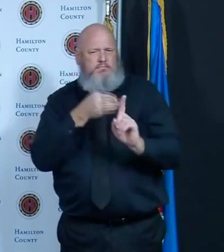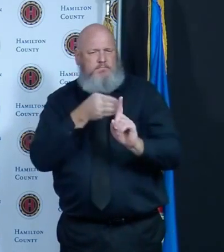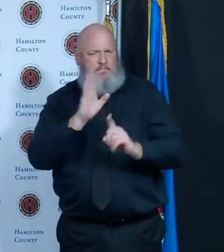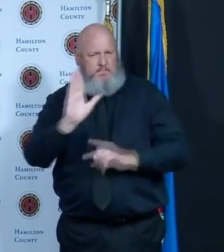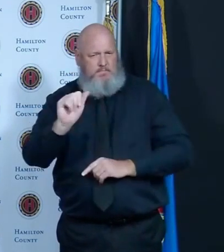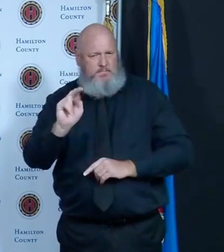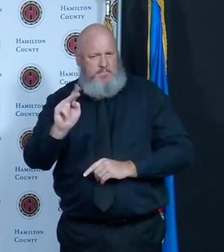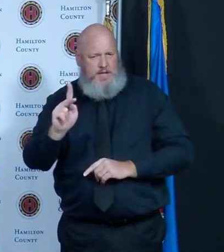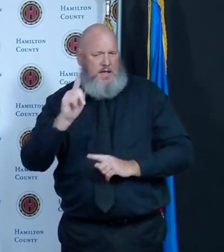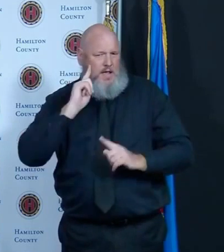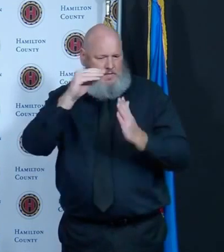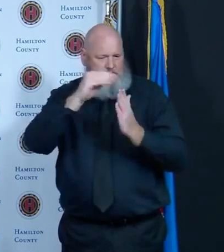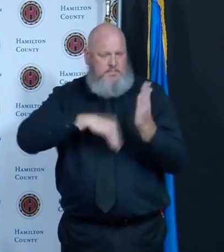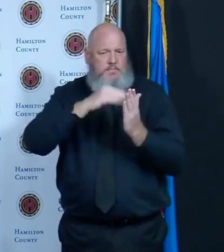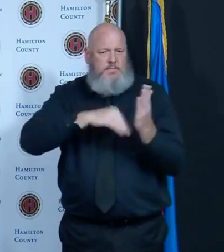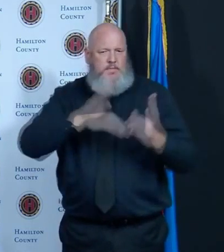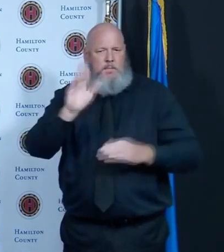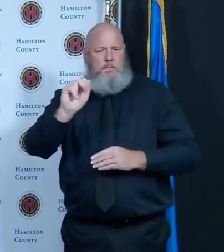www.sba.gov/disaster.